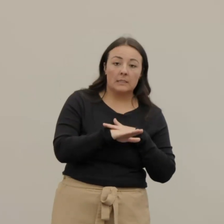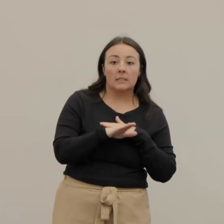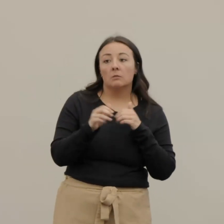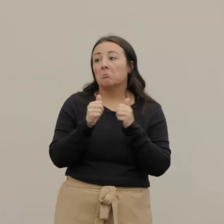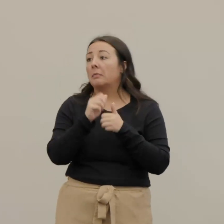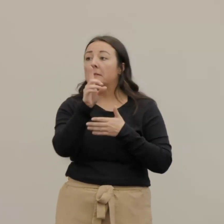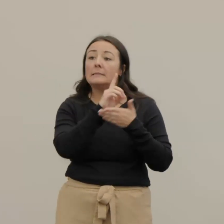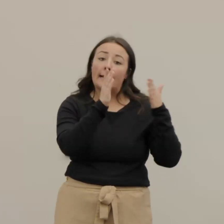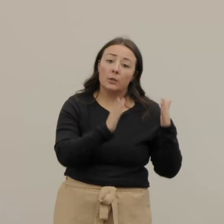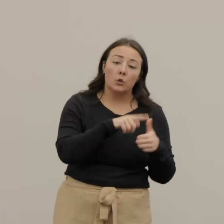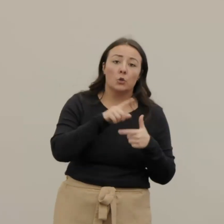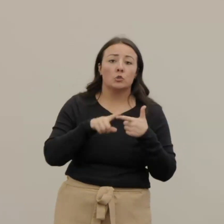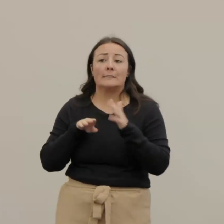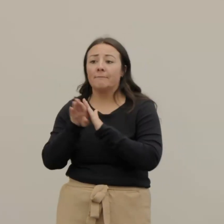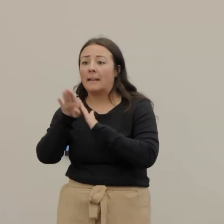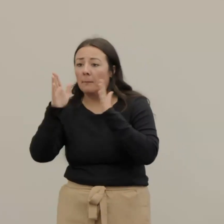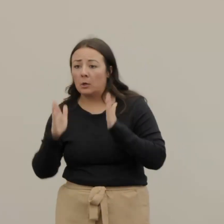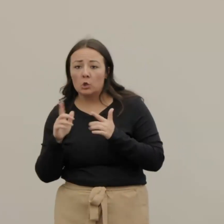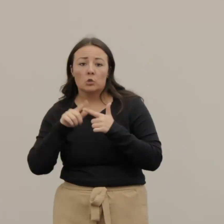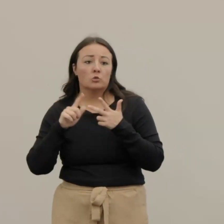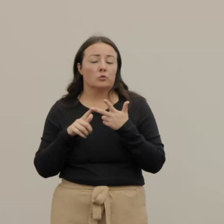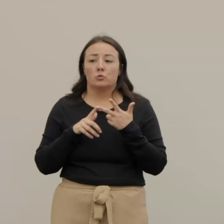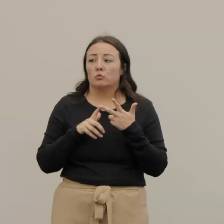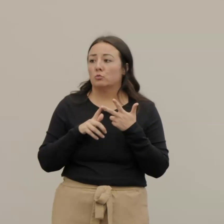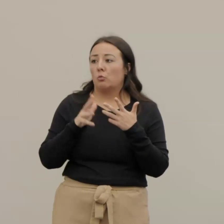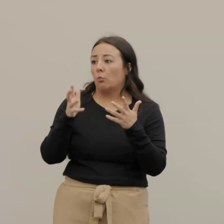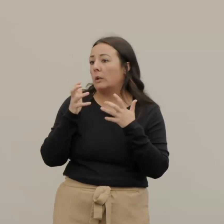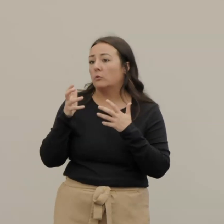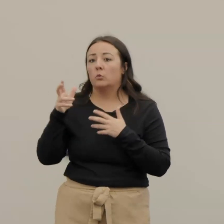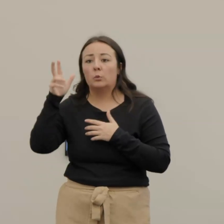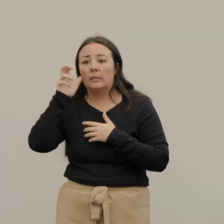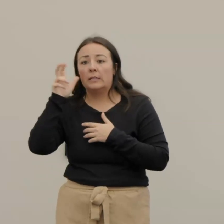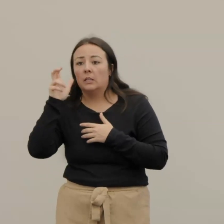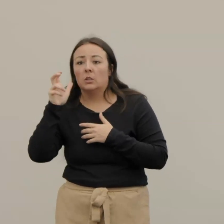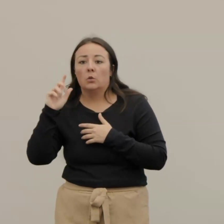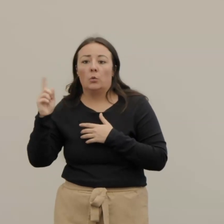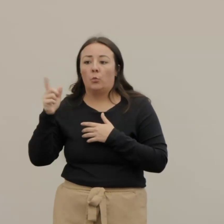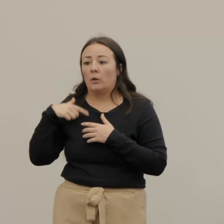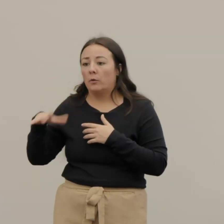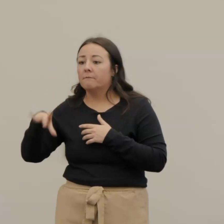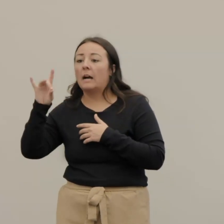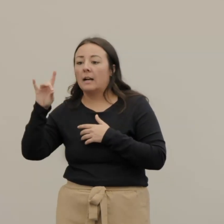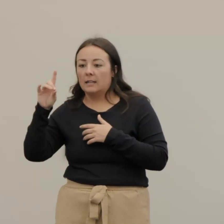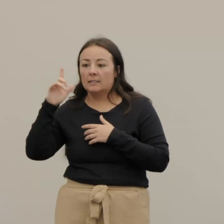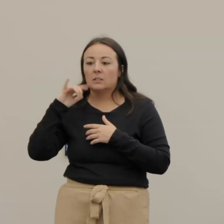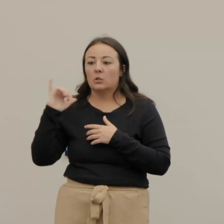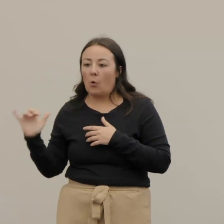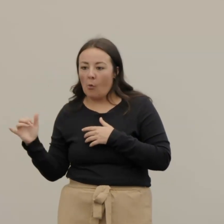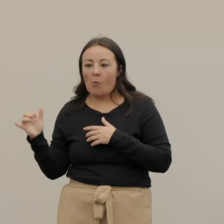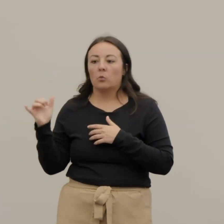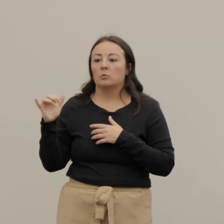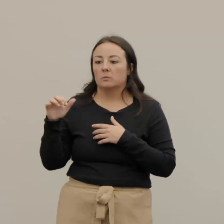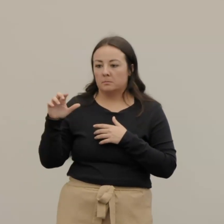designers, developers, or want to hear Lainey Feingold talk about what the state